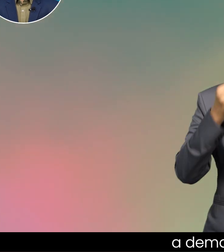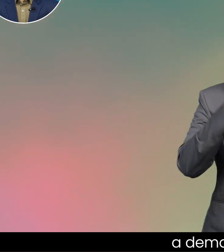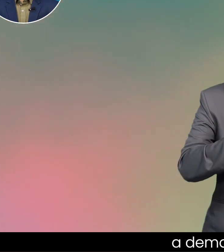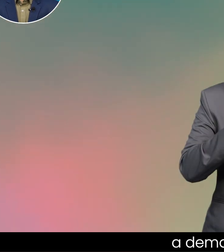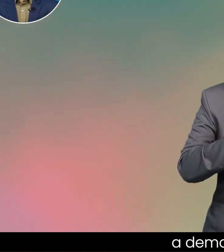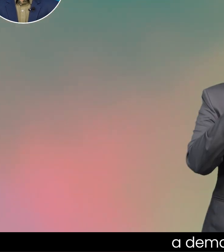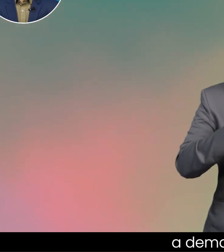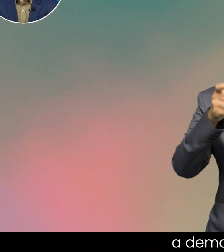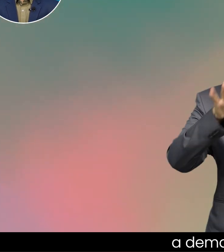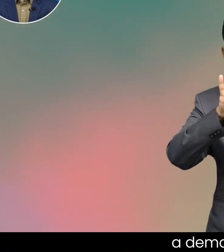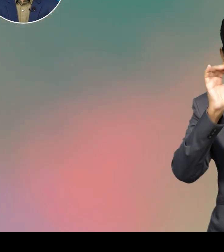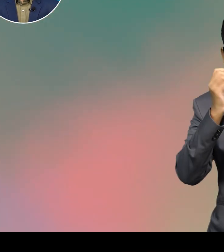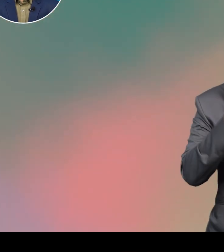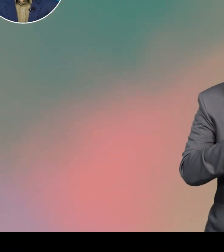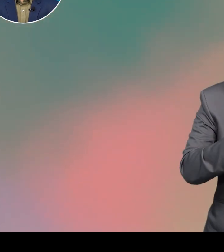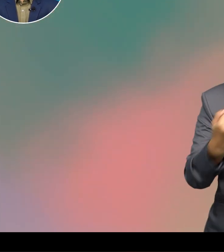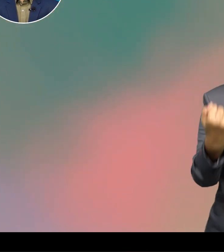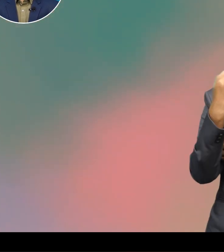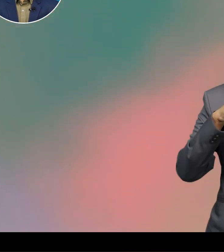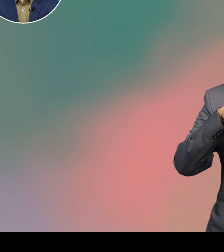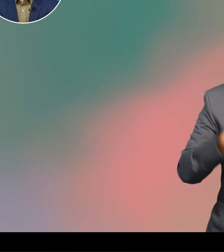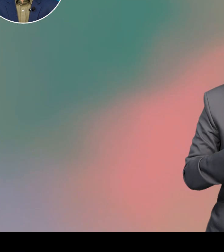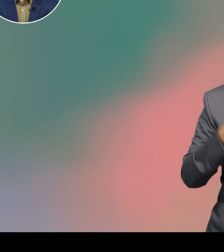government in Britain